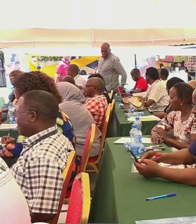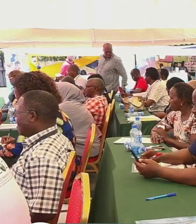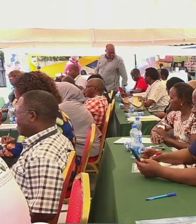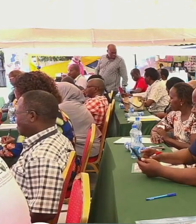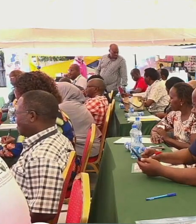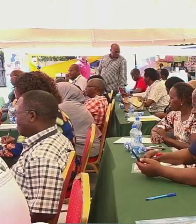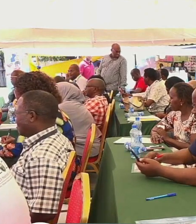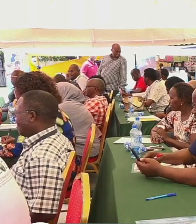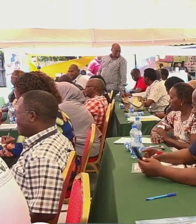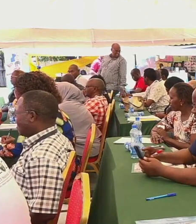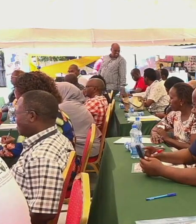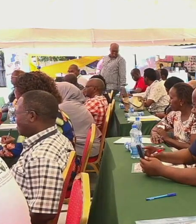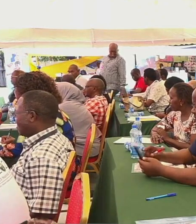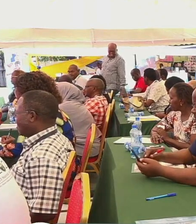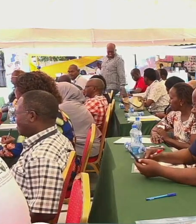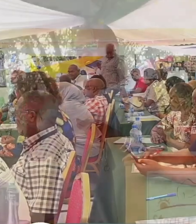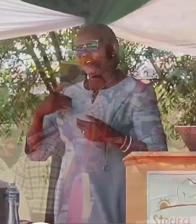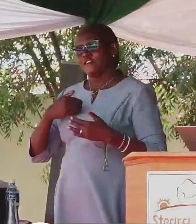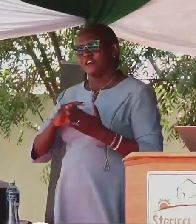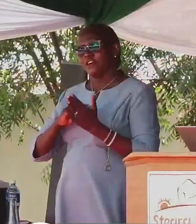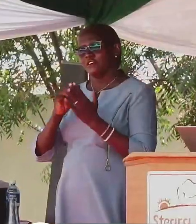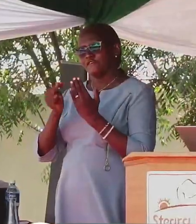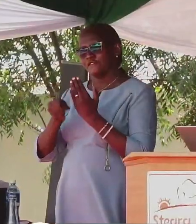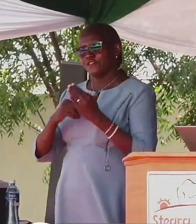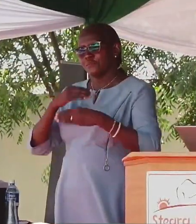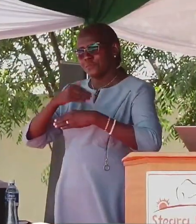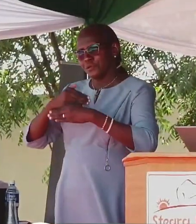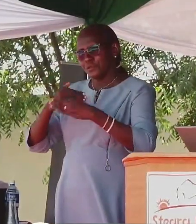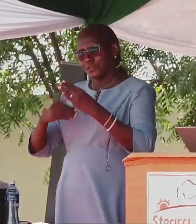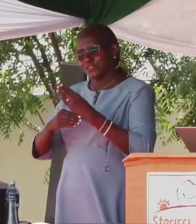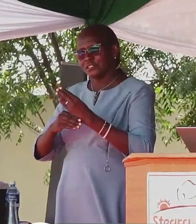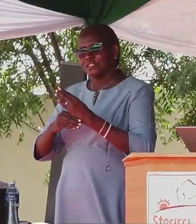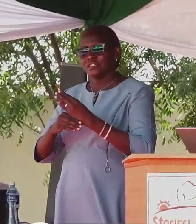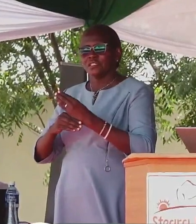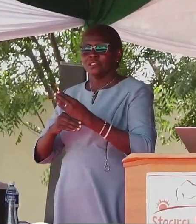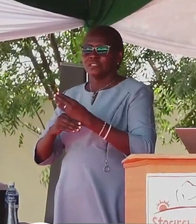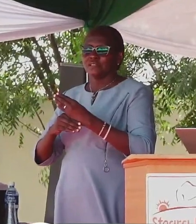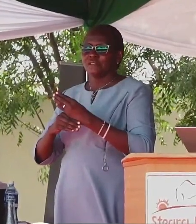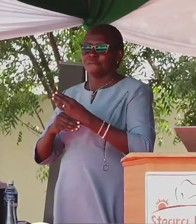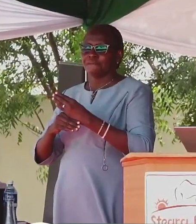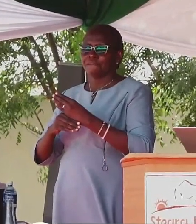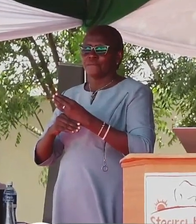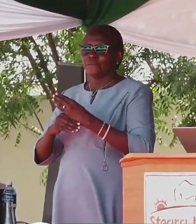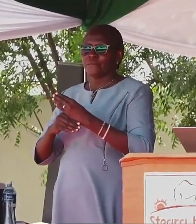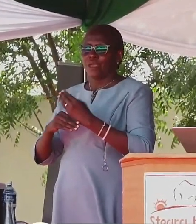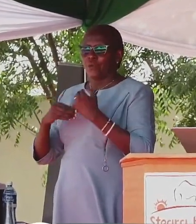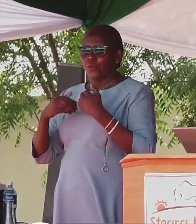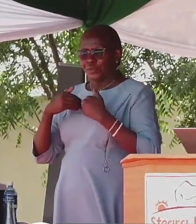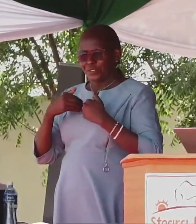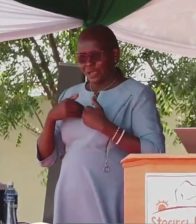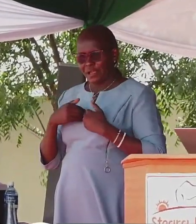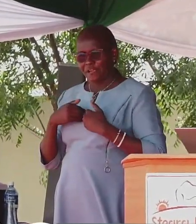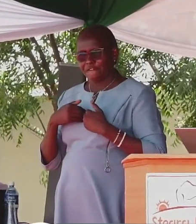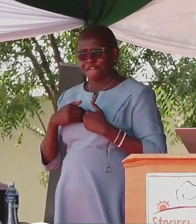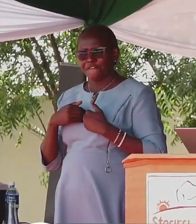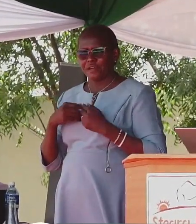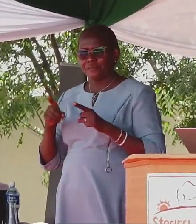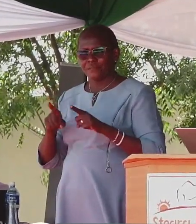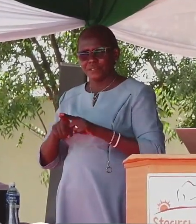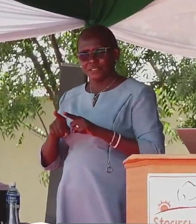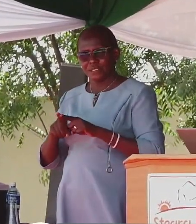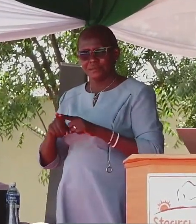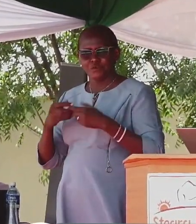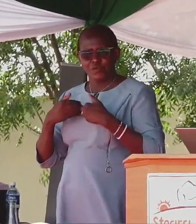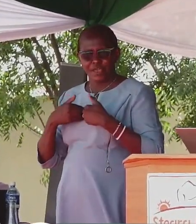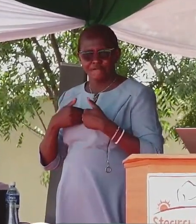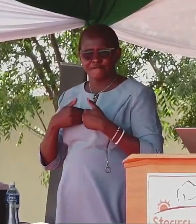in ECD, we have programs on construction of ECDs. We also have, apart from construction of new